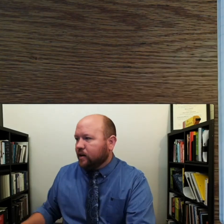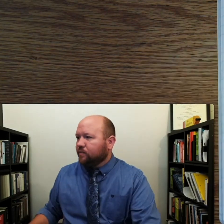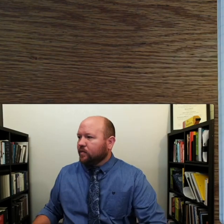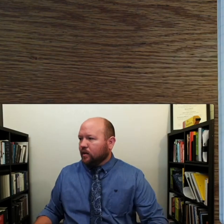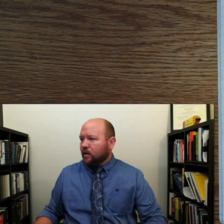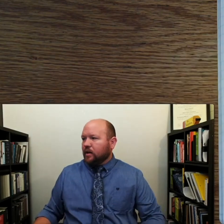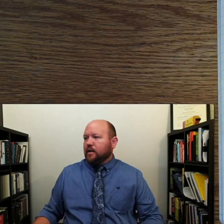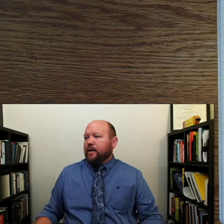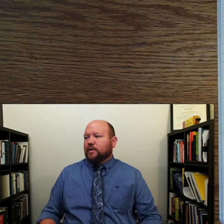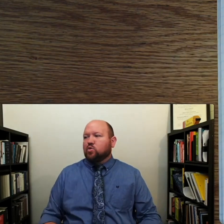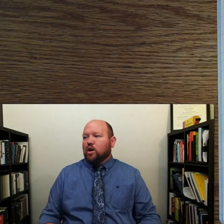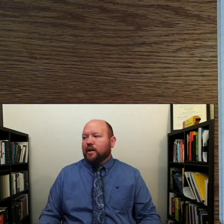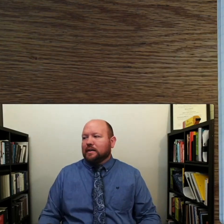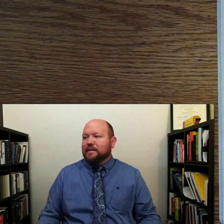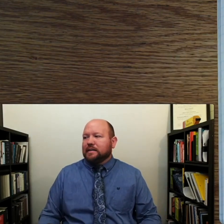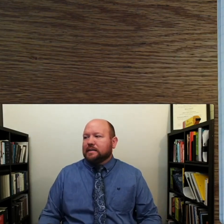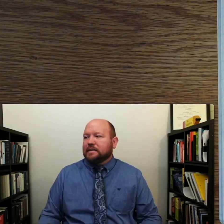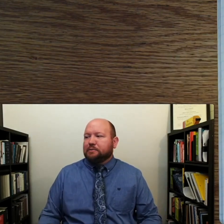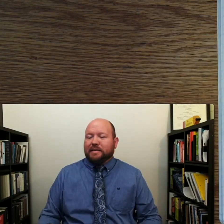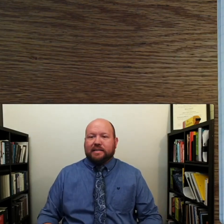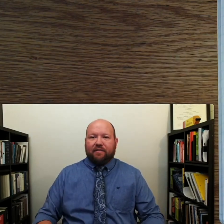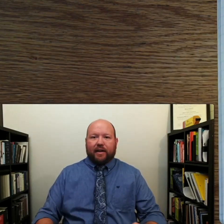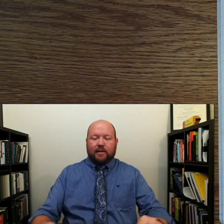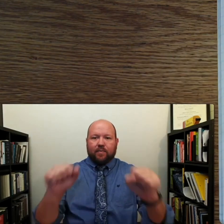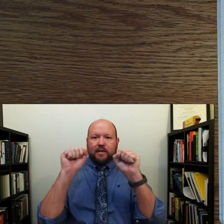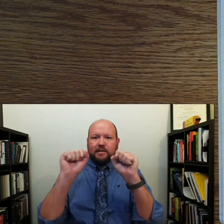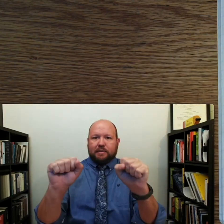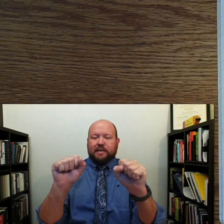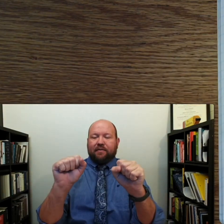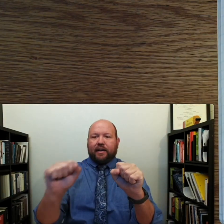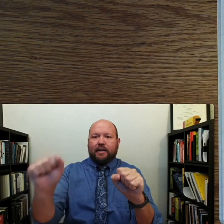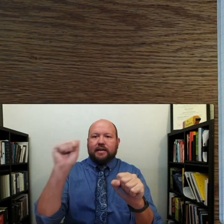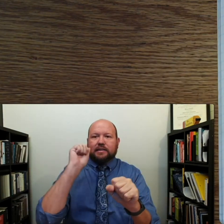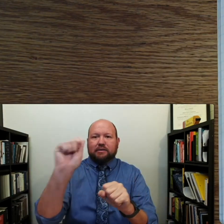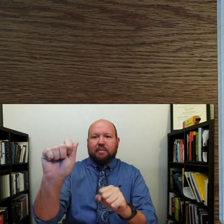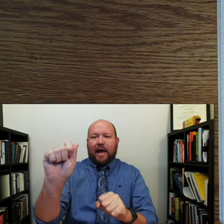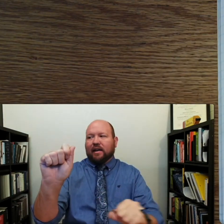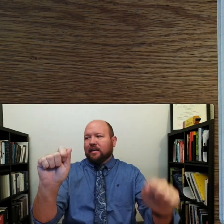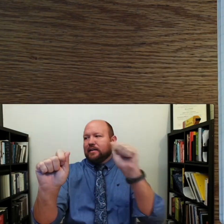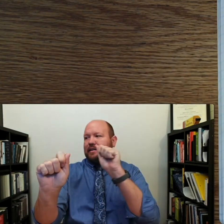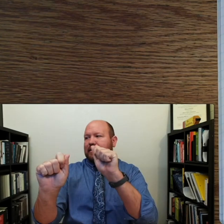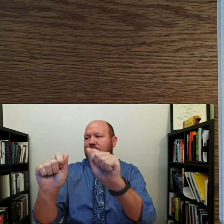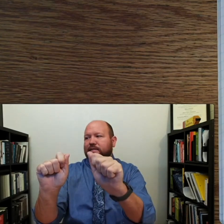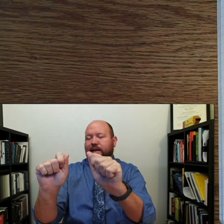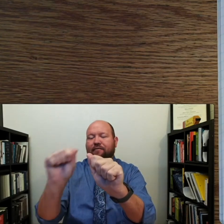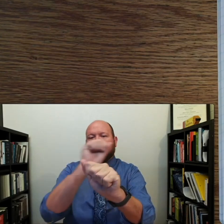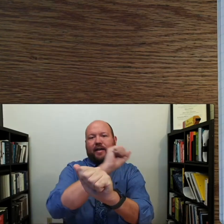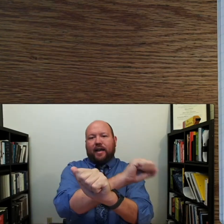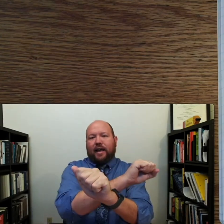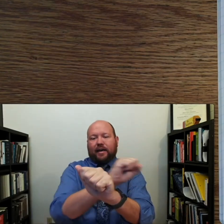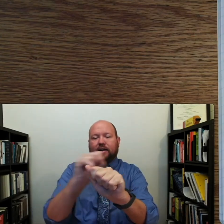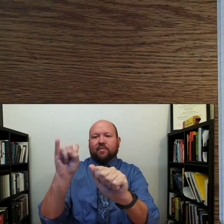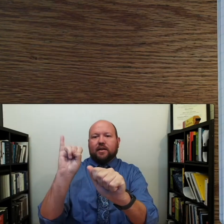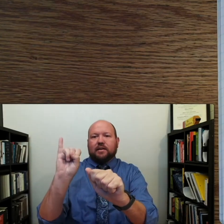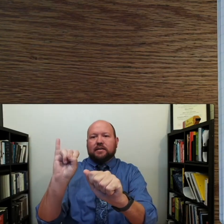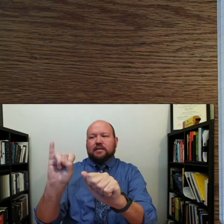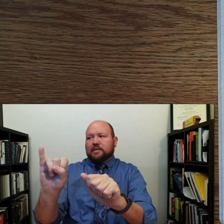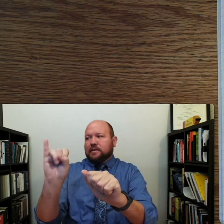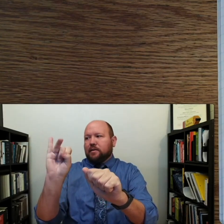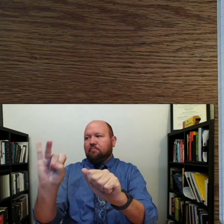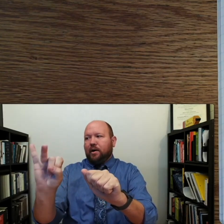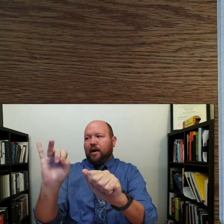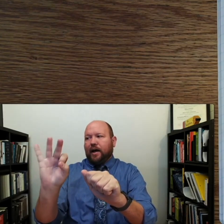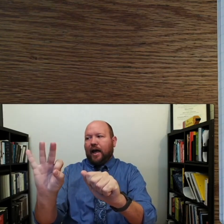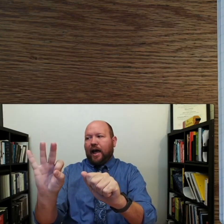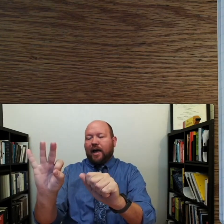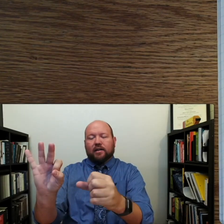Disappointed. Next word, specific. Specific. Spe sif ick.